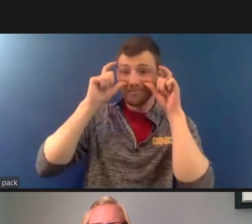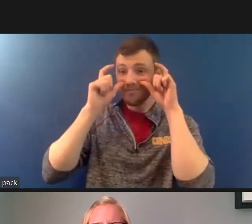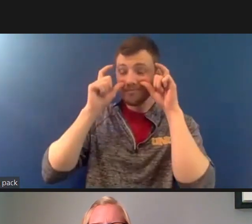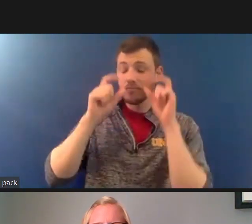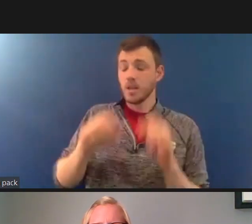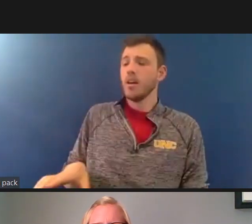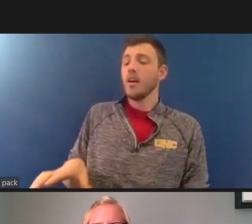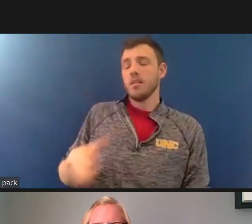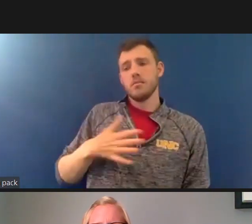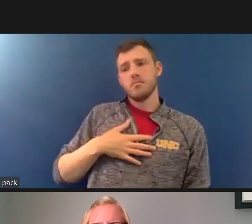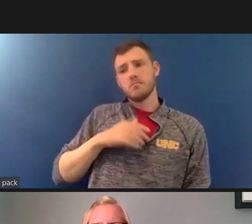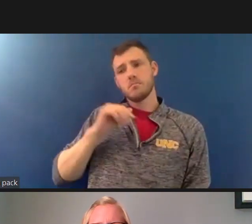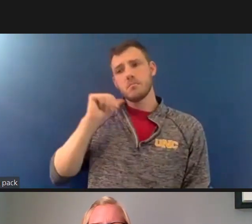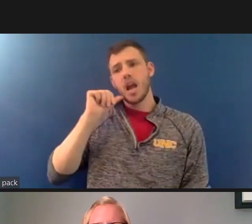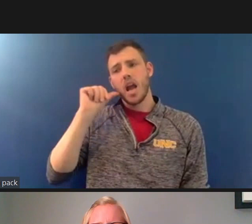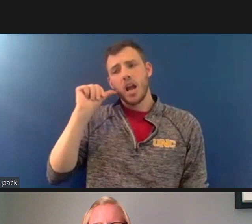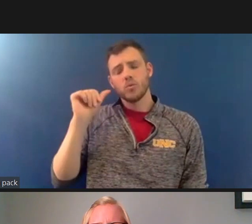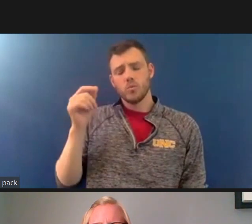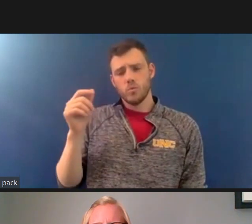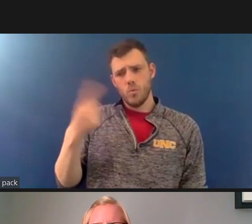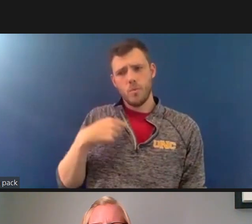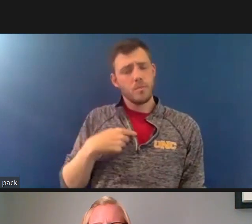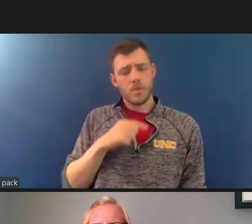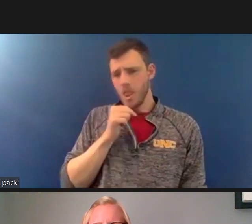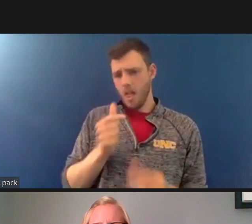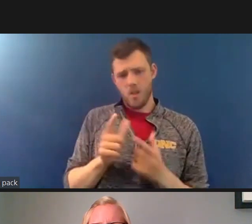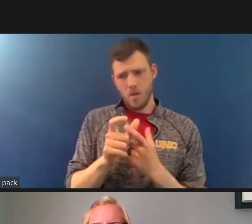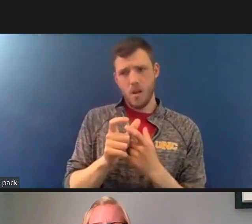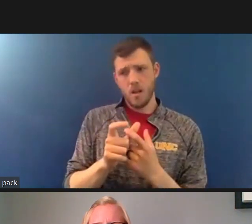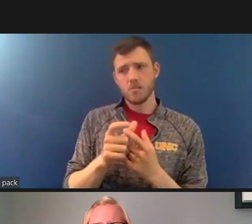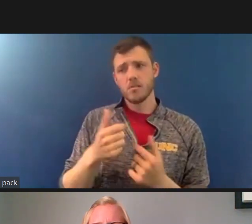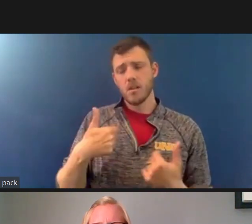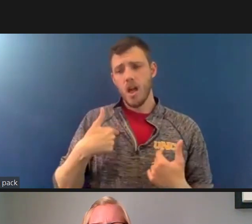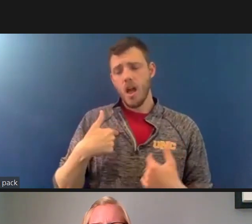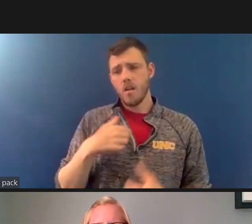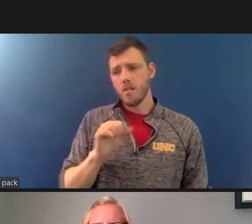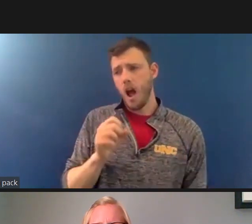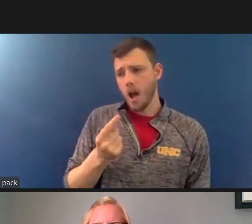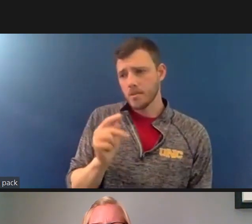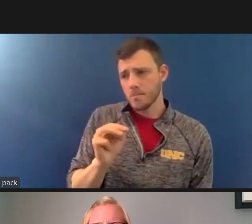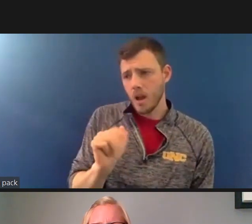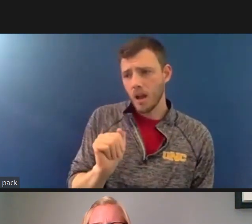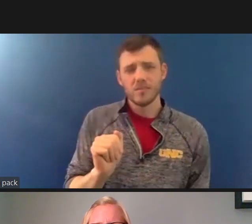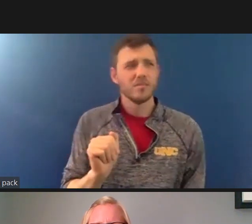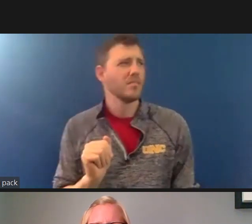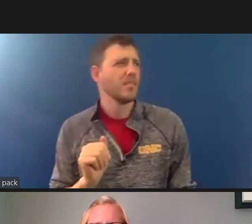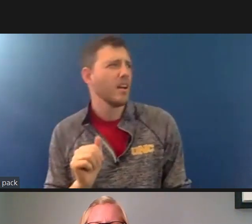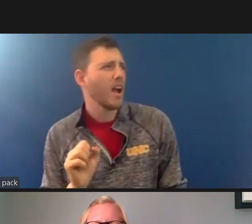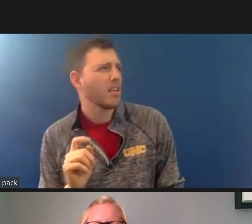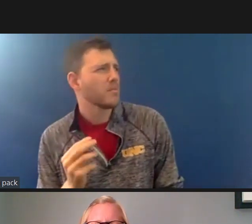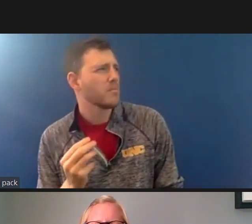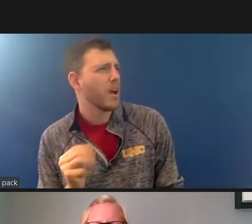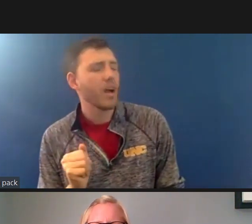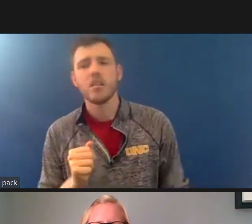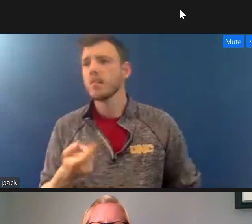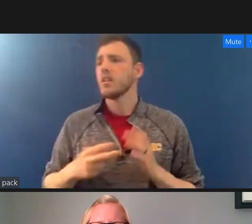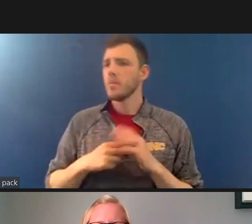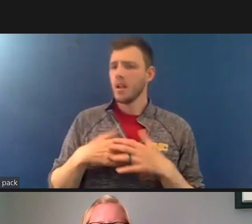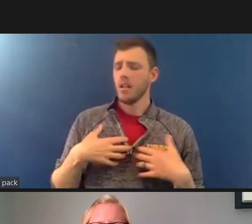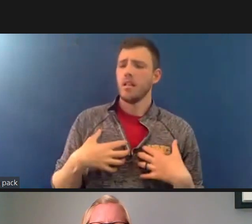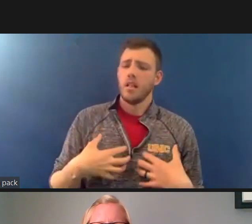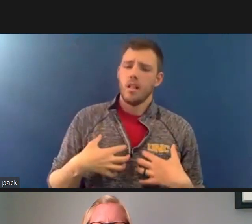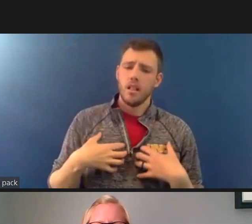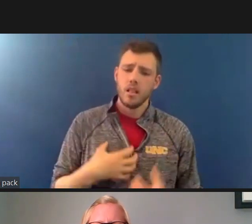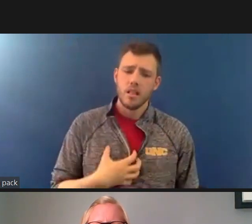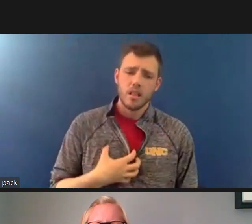he explained, "on account of my asthma." "Asthma?" "That's right. Can't catch my breath. I was the only boy in our school